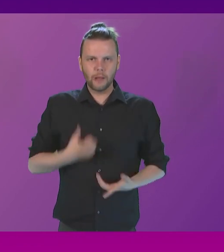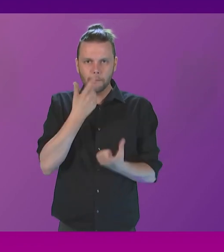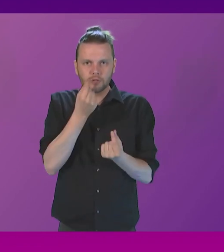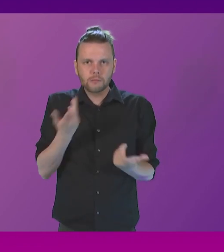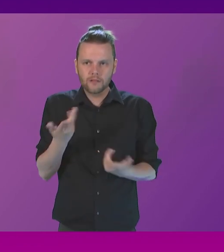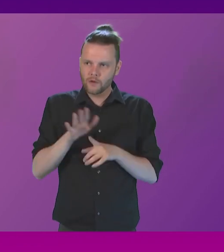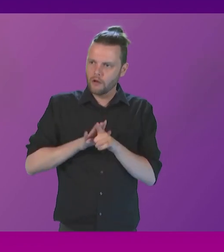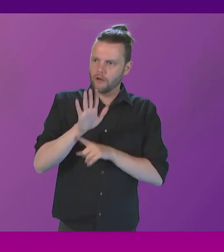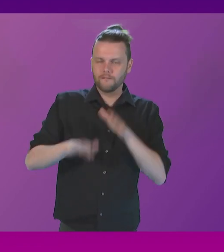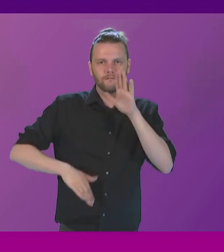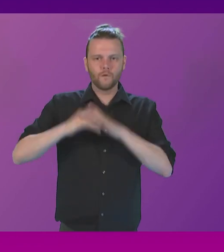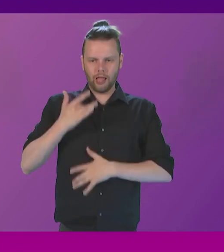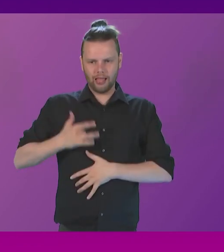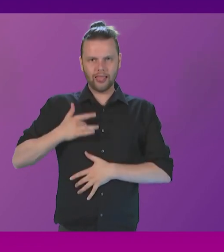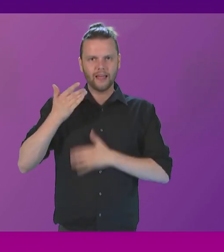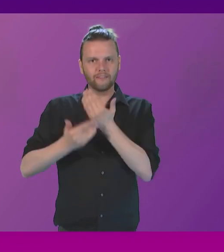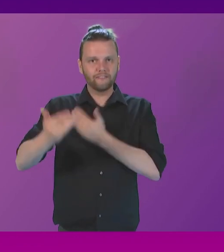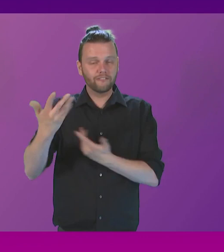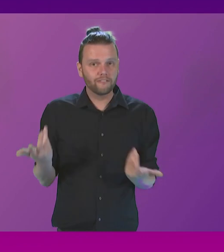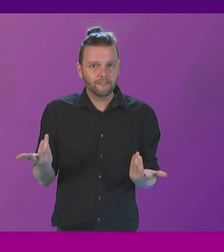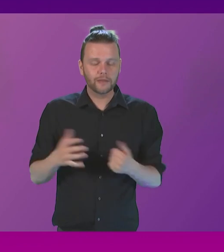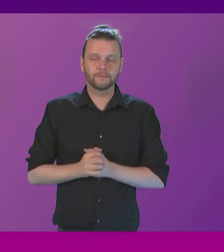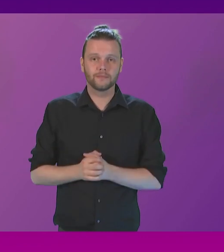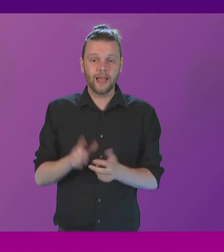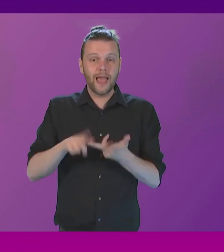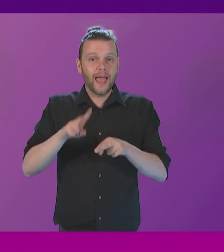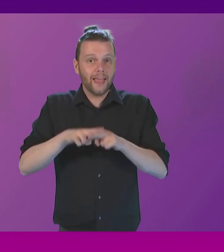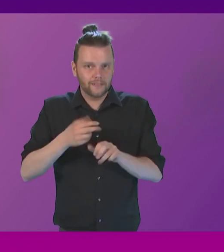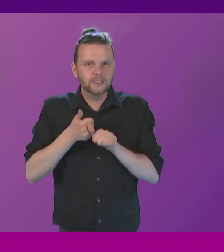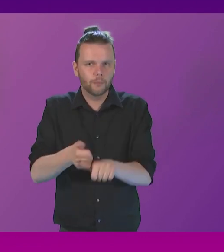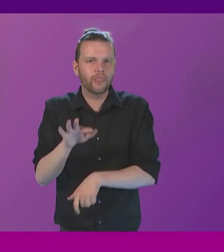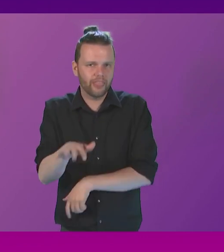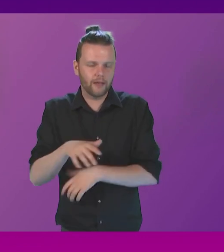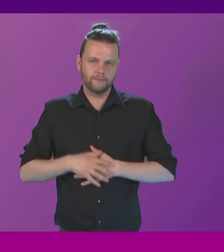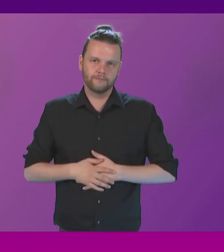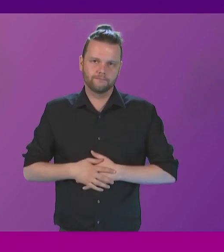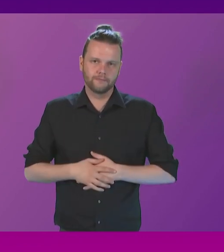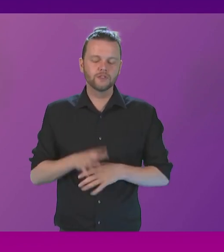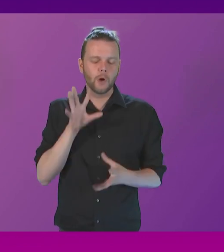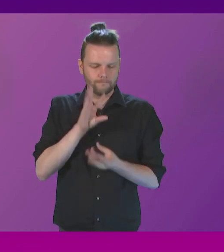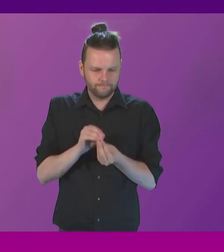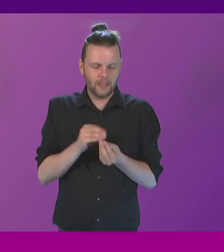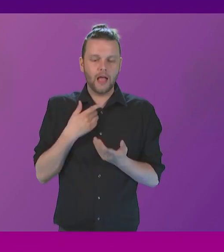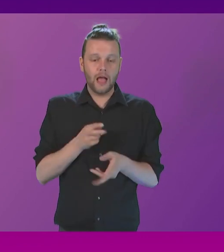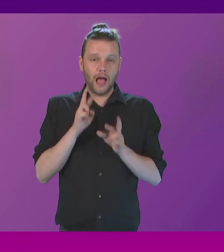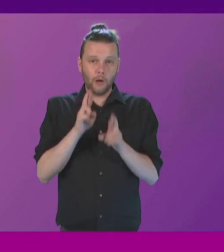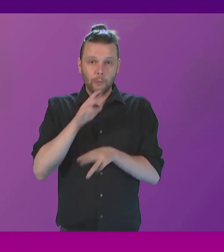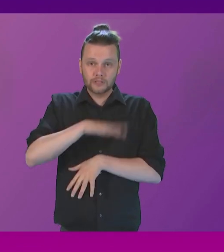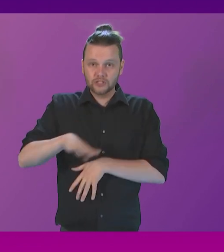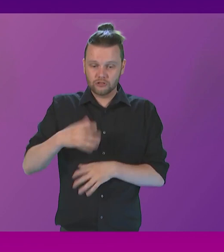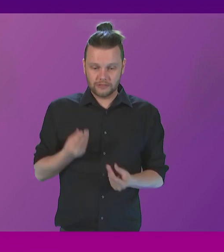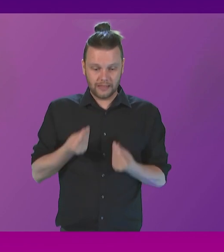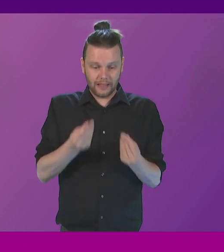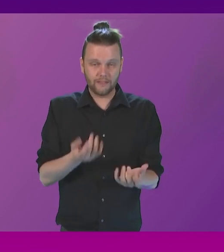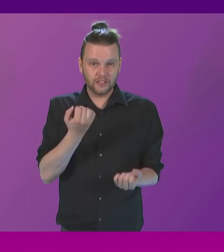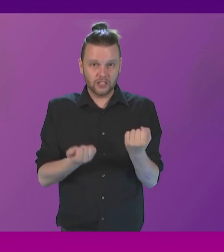for a fulfilling and successful life, if that support is there. In closing, I hope that these children receive